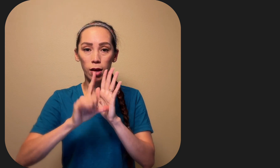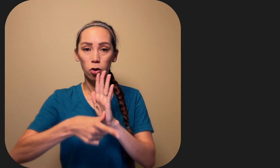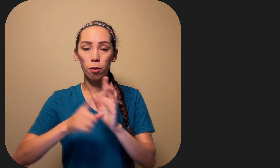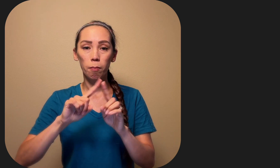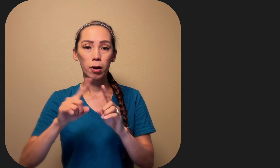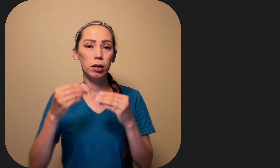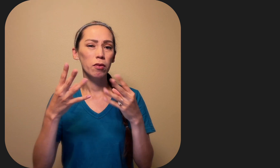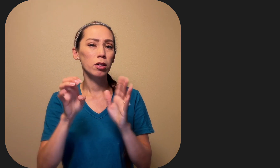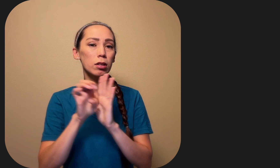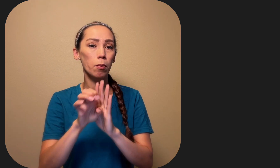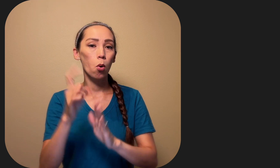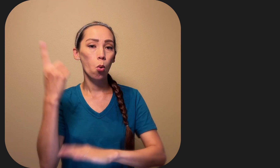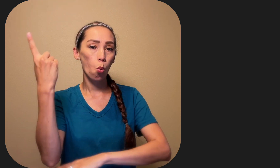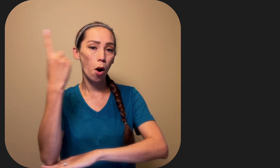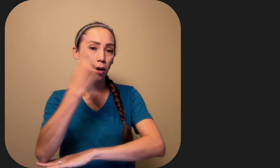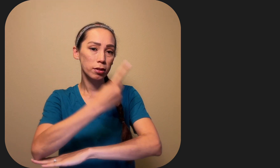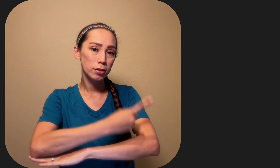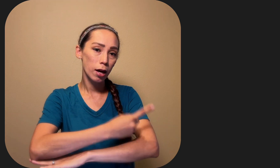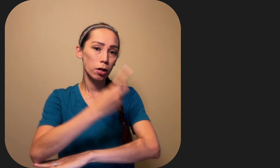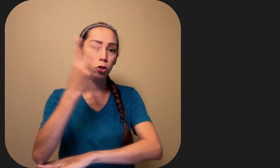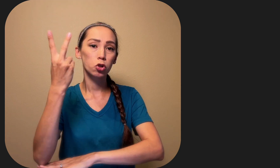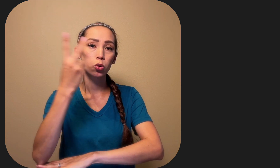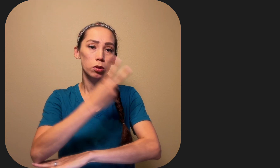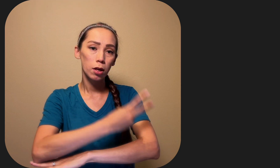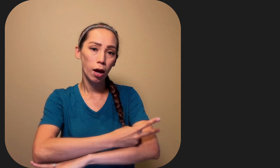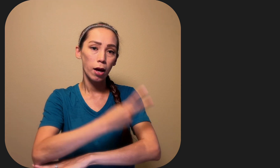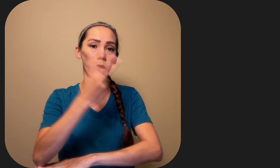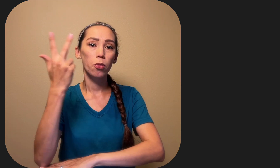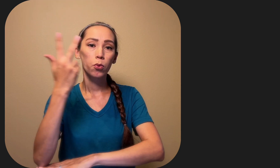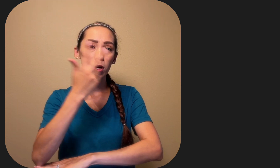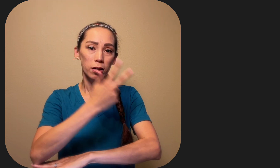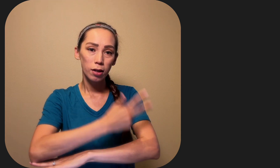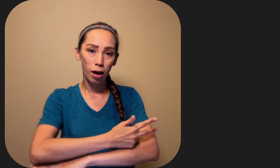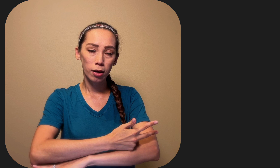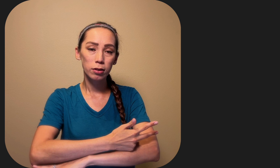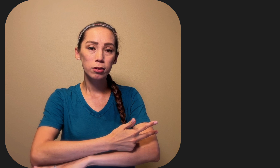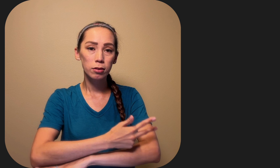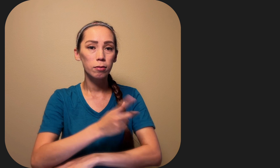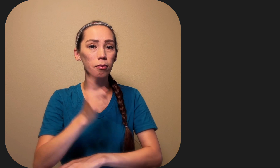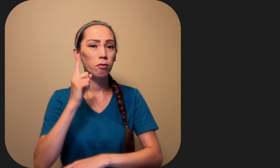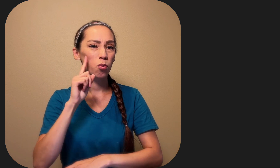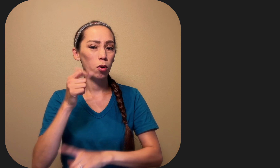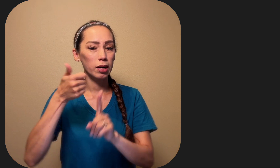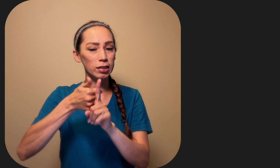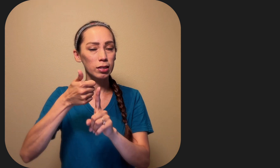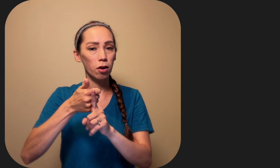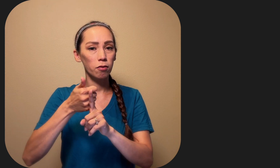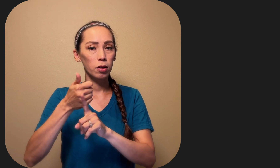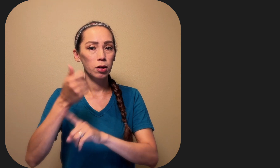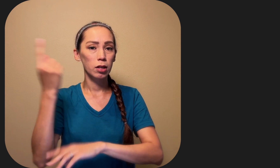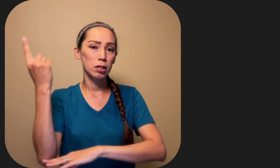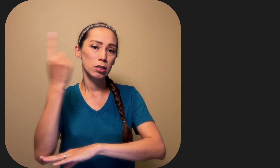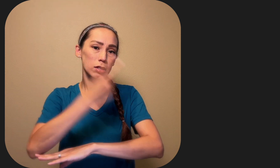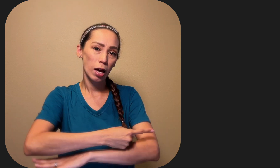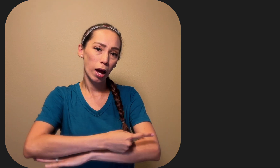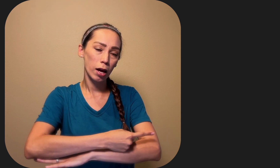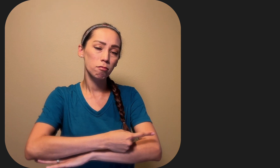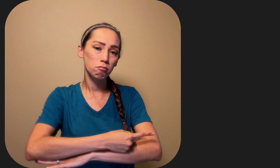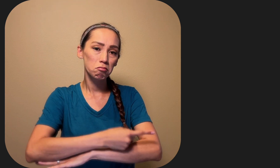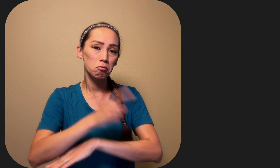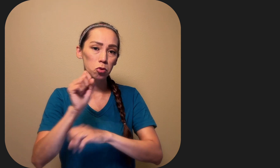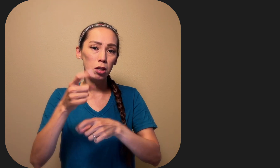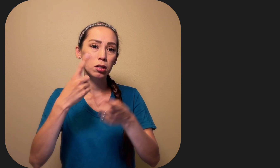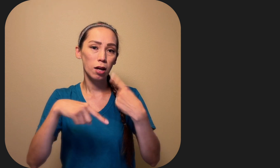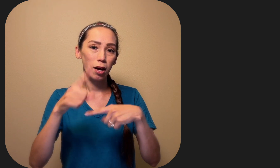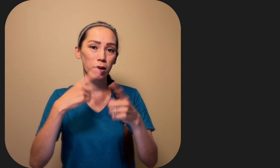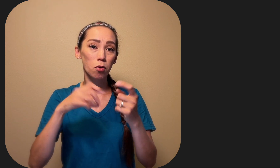another time. But for example, I'll give you 1 day, 2 days, 3 days. But for just day itself,